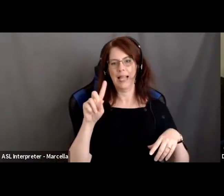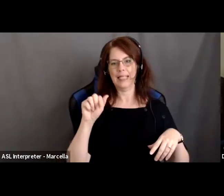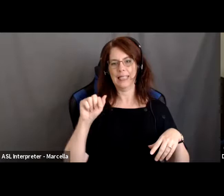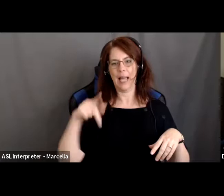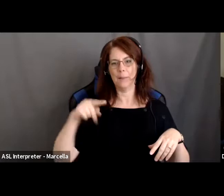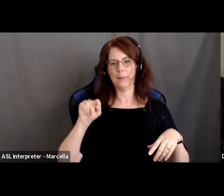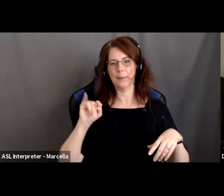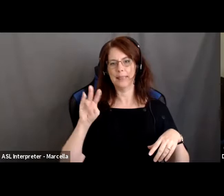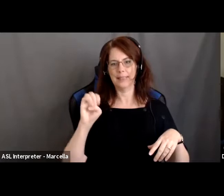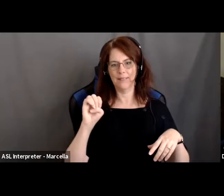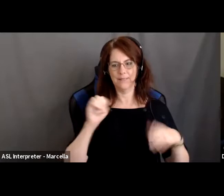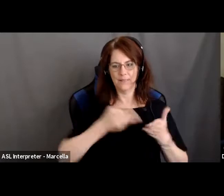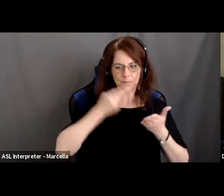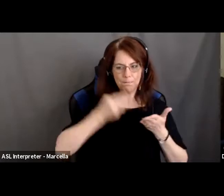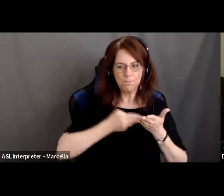flatware and some